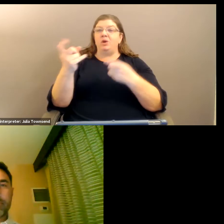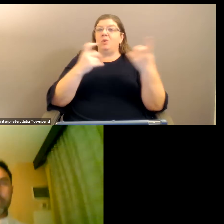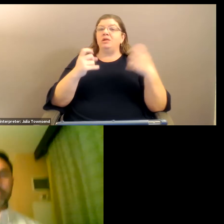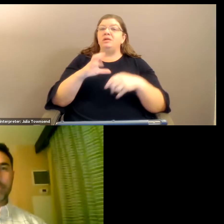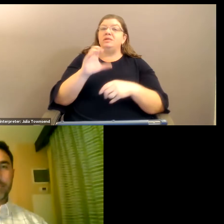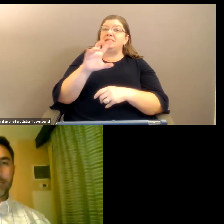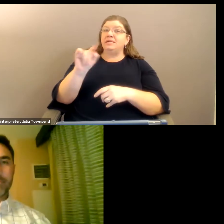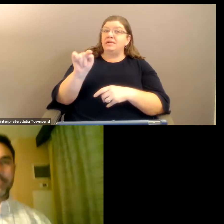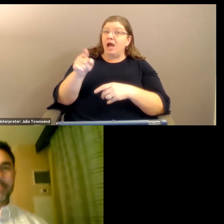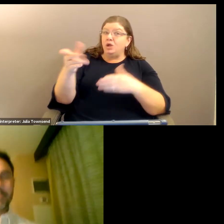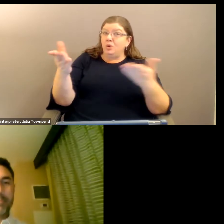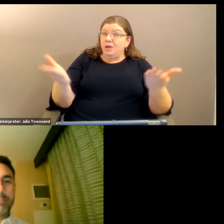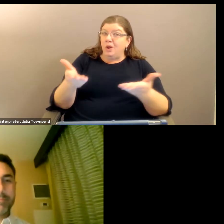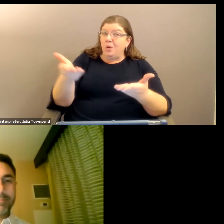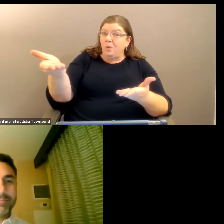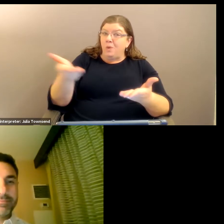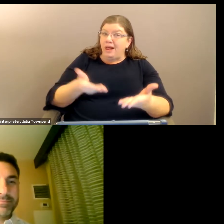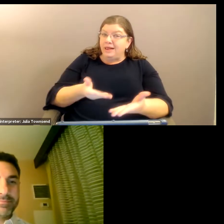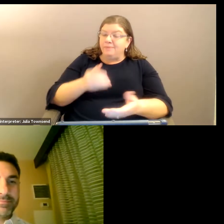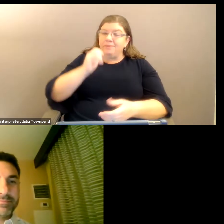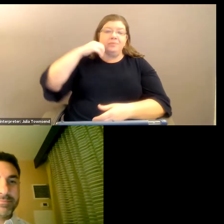are you with us? Welcome.